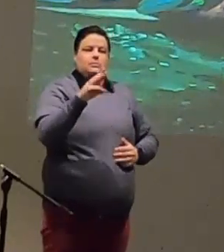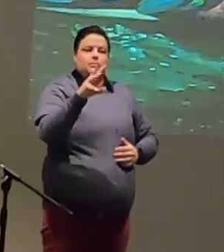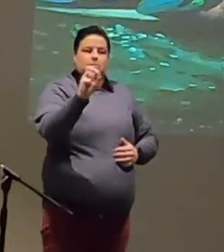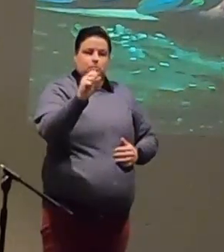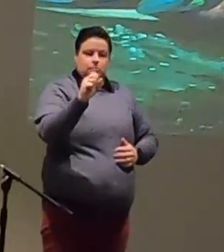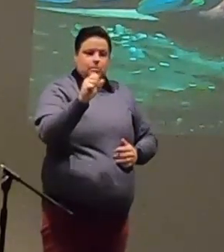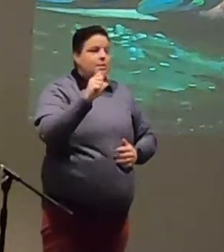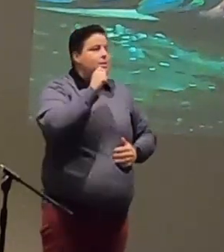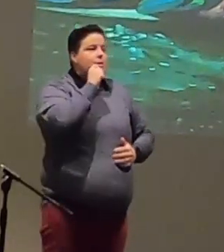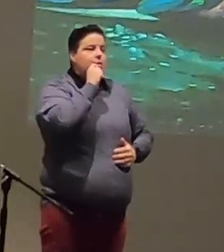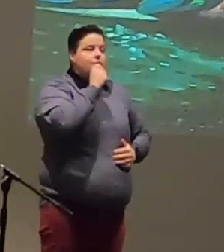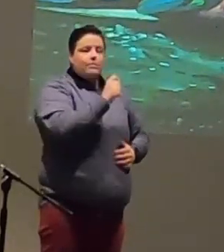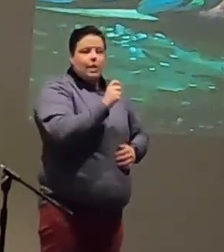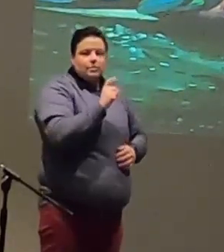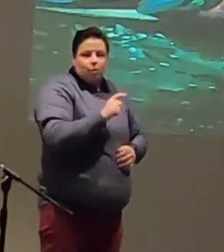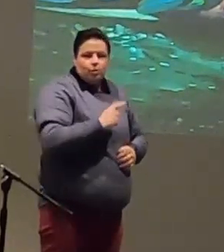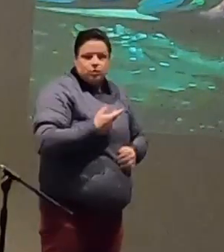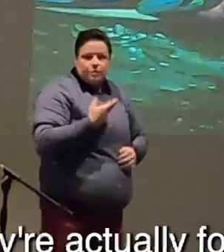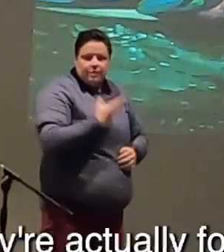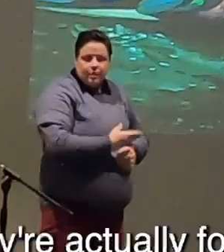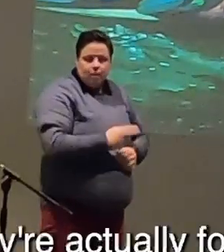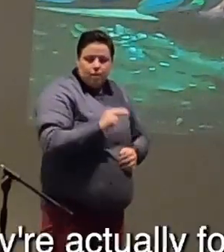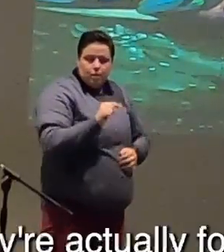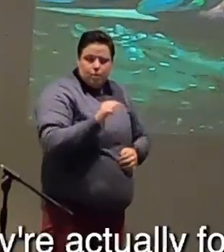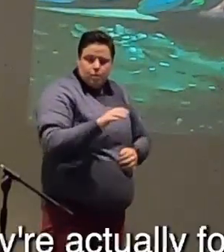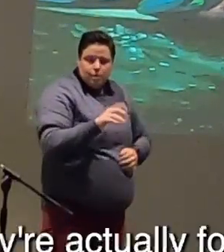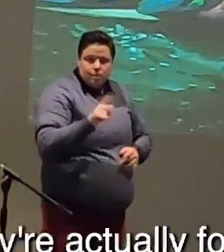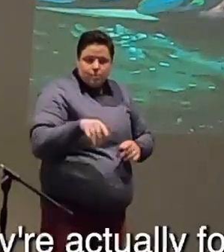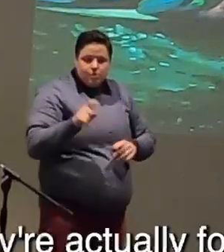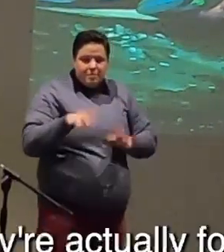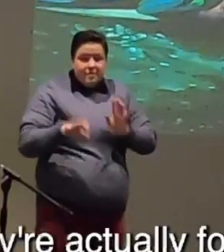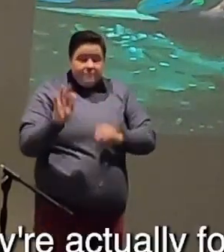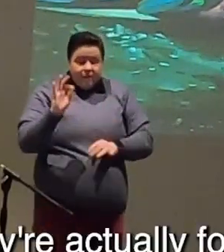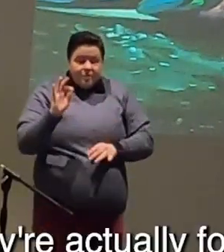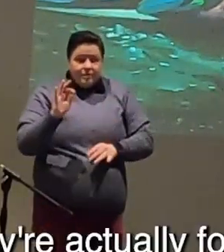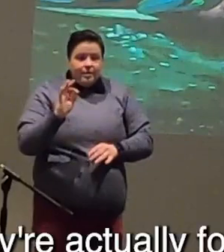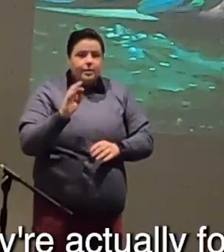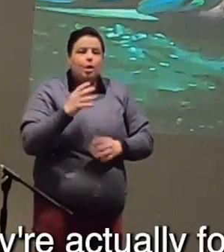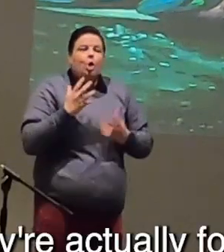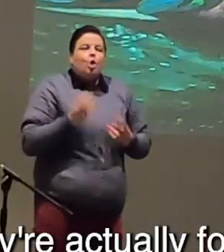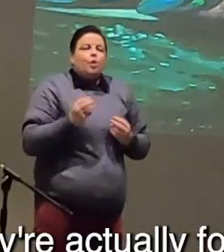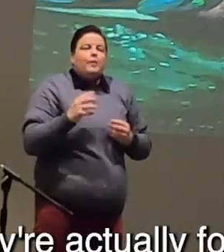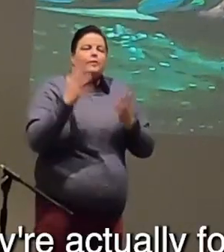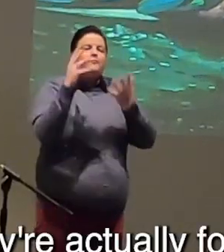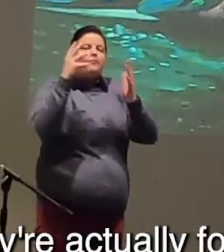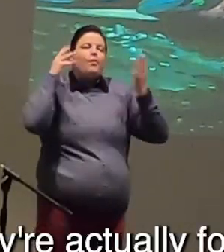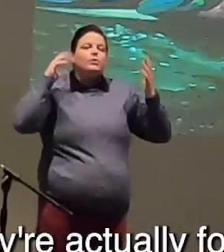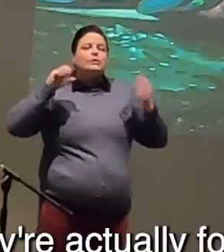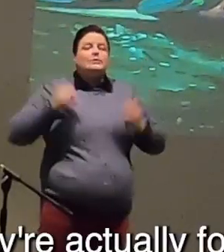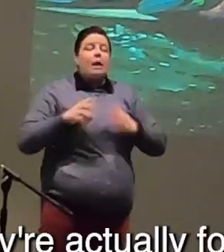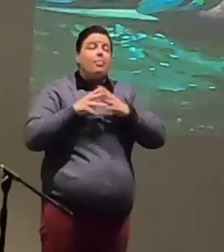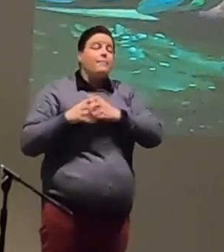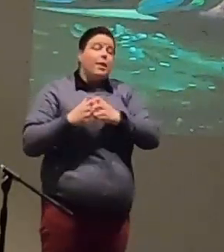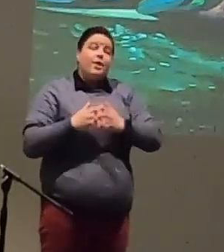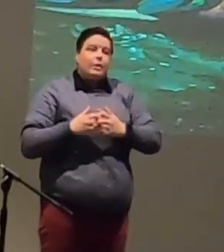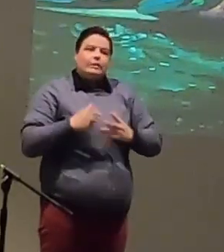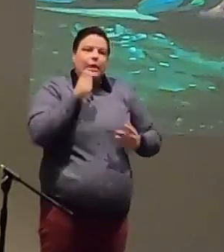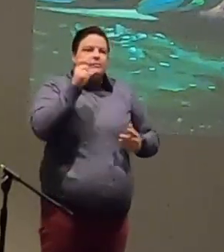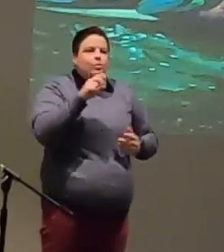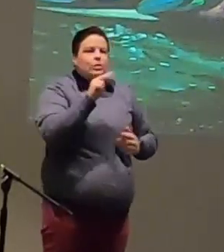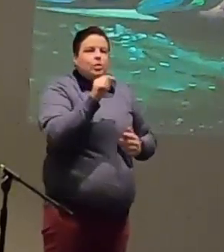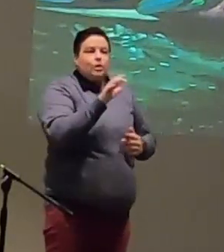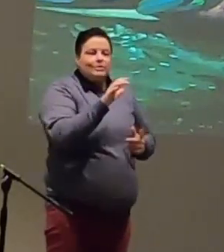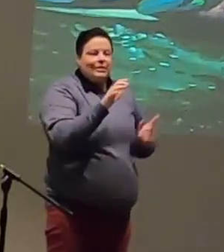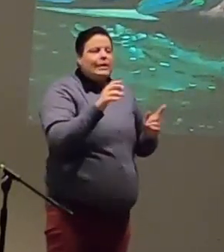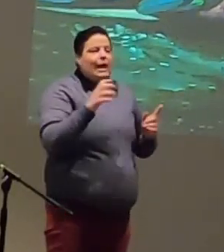not indigenous to North America. They're actually found in the humid forests of South America. And he